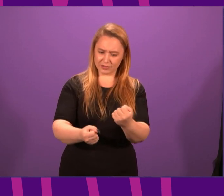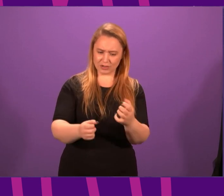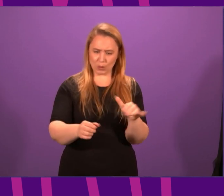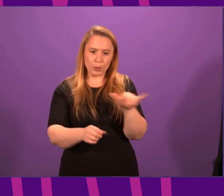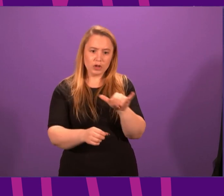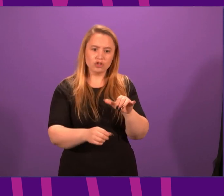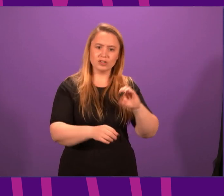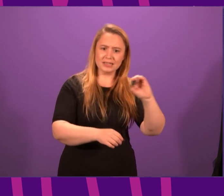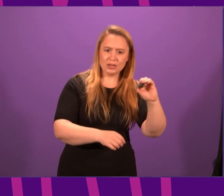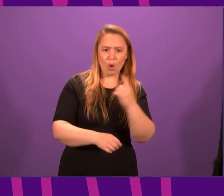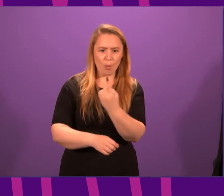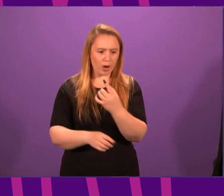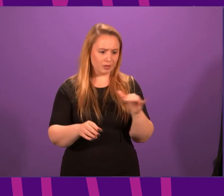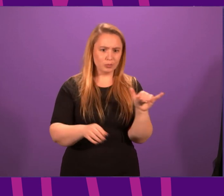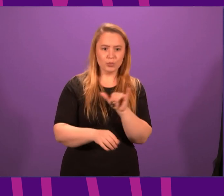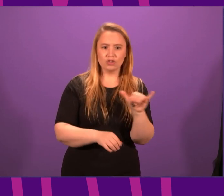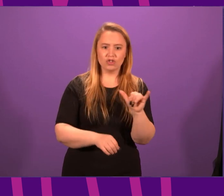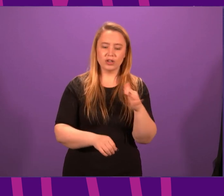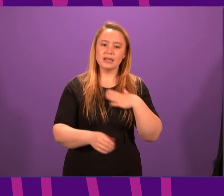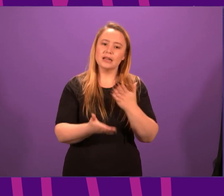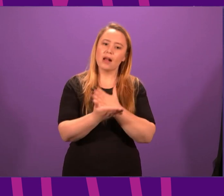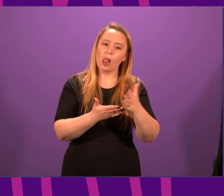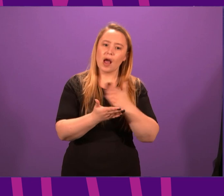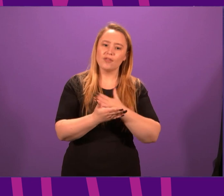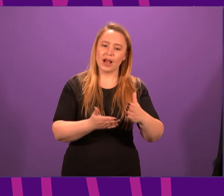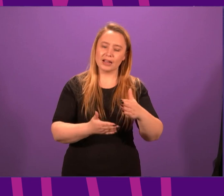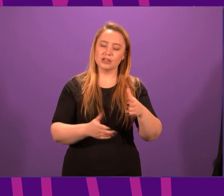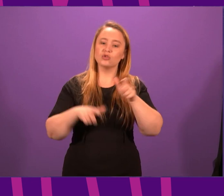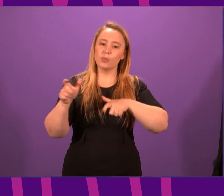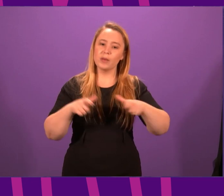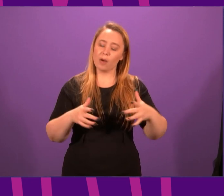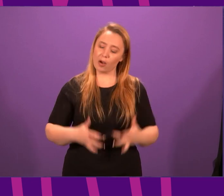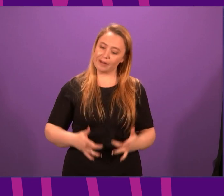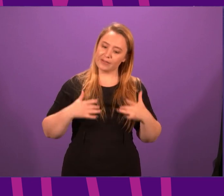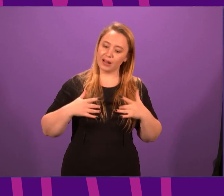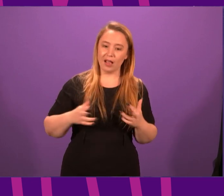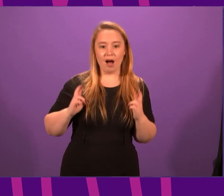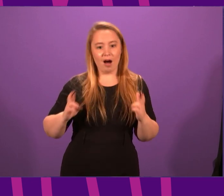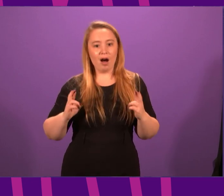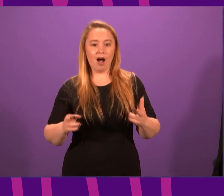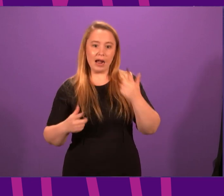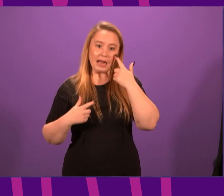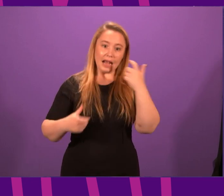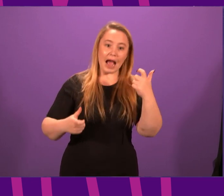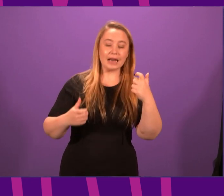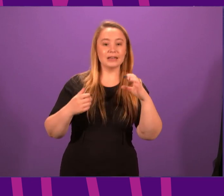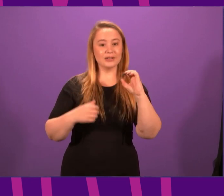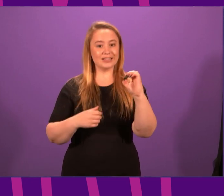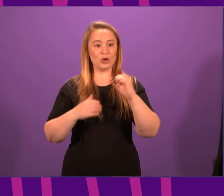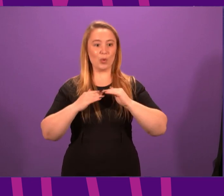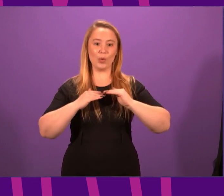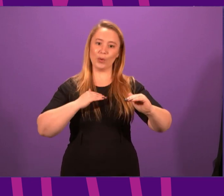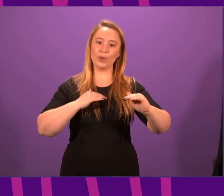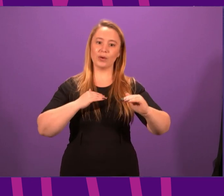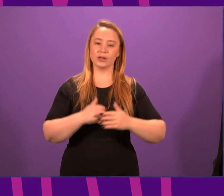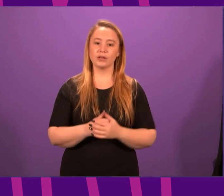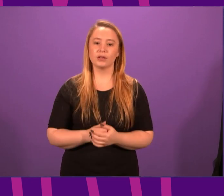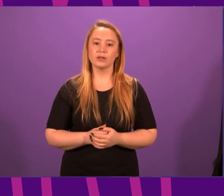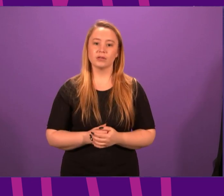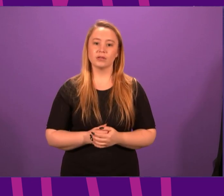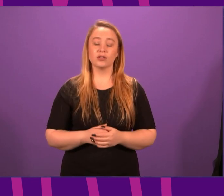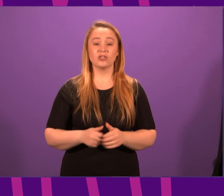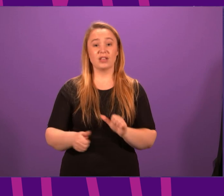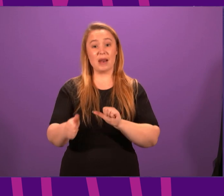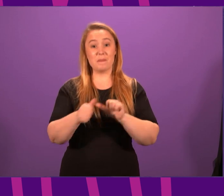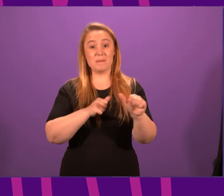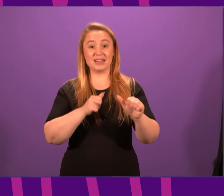to have some clarity, so some hope for people that the best case scenario in this strategy, which is still pretty